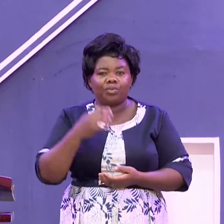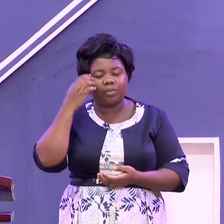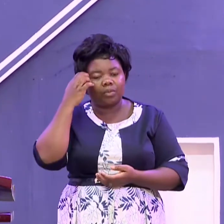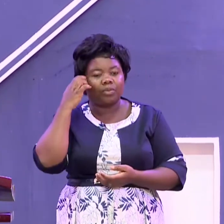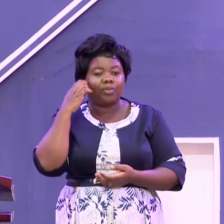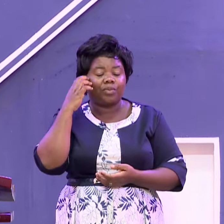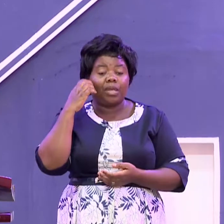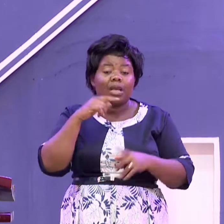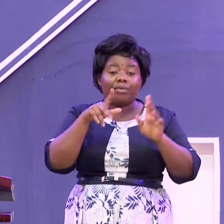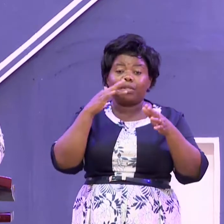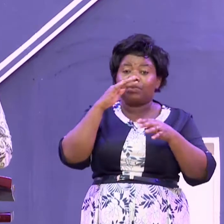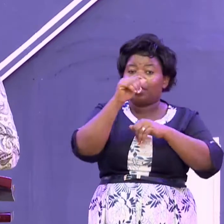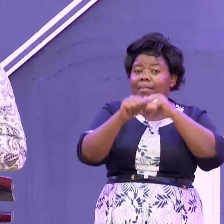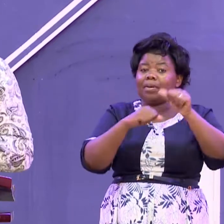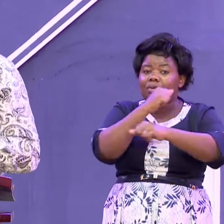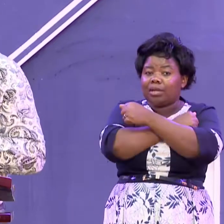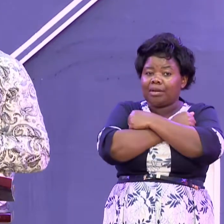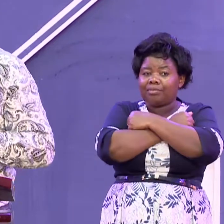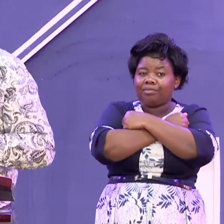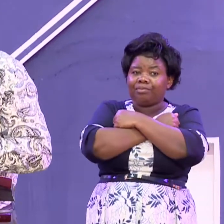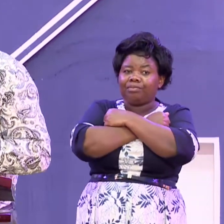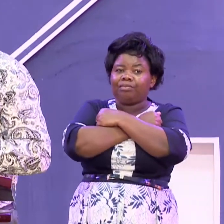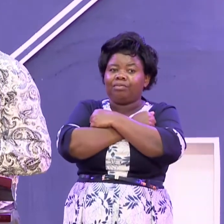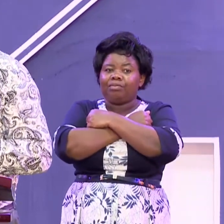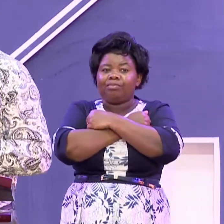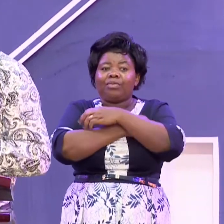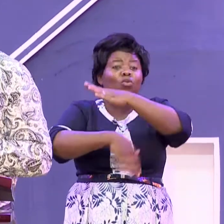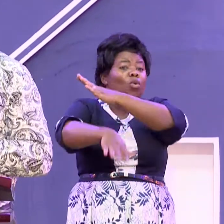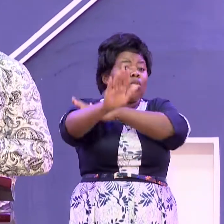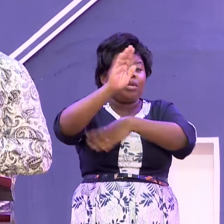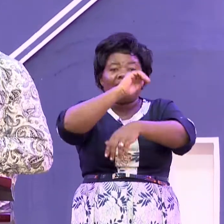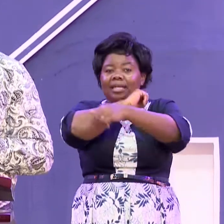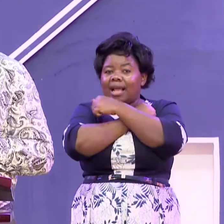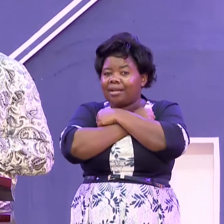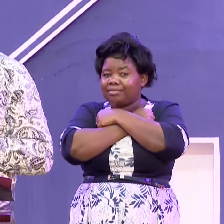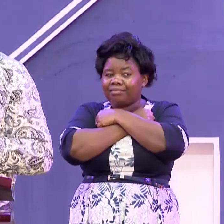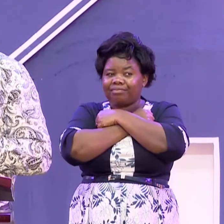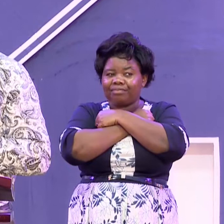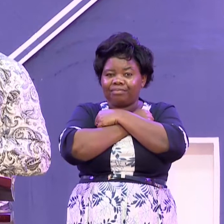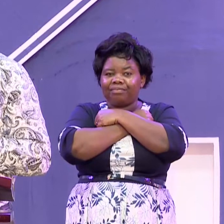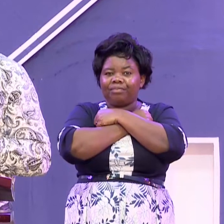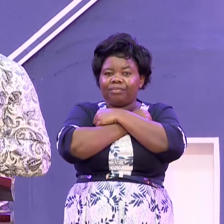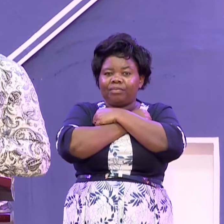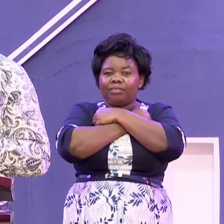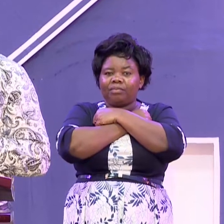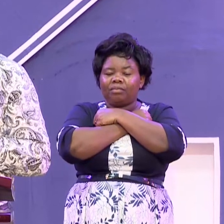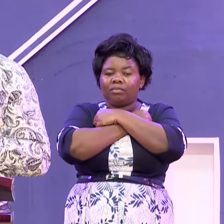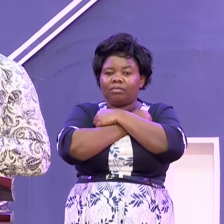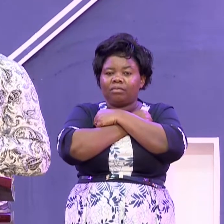And we're talking about the love, era twogera kwagala, agape love, okwagala kwa Katonda.